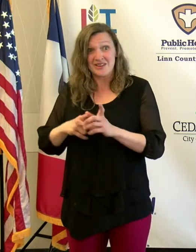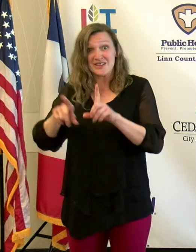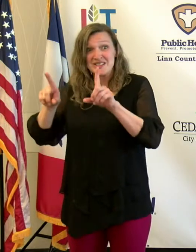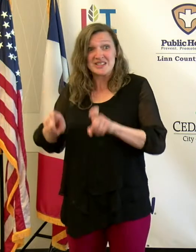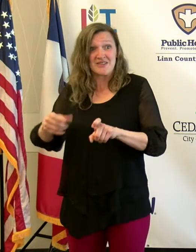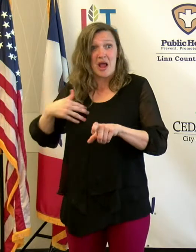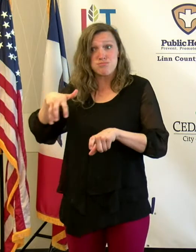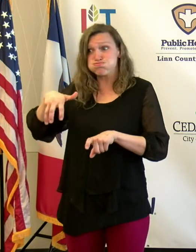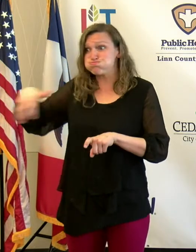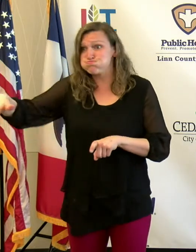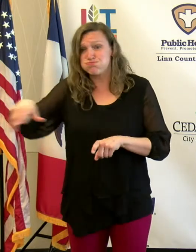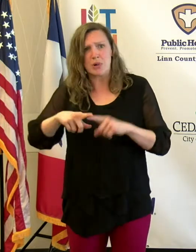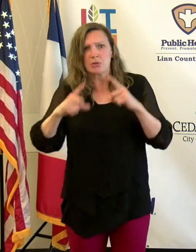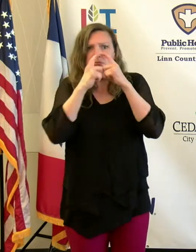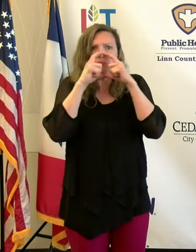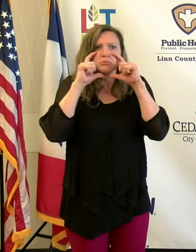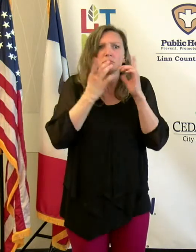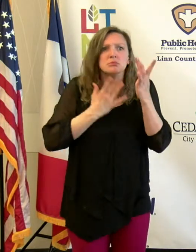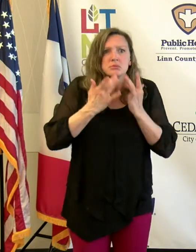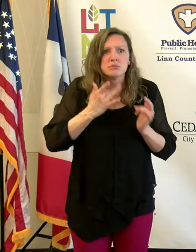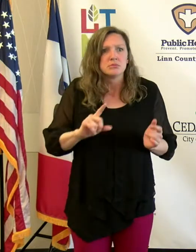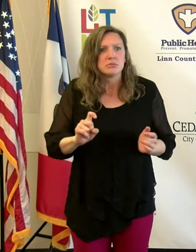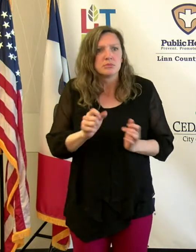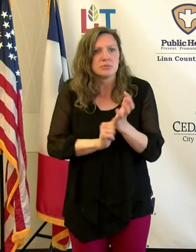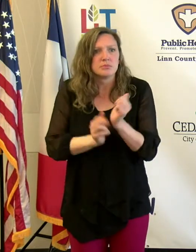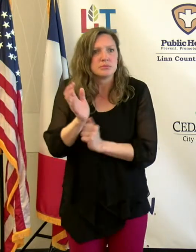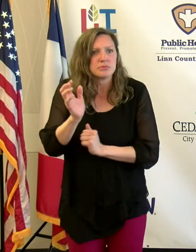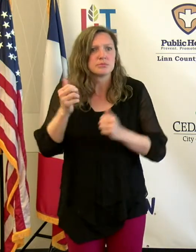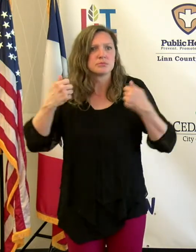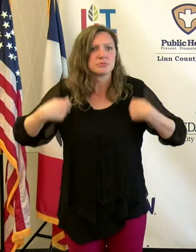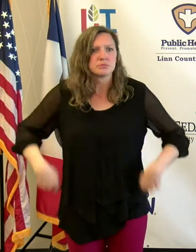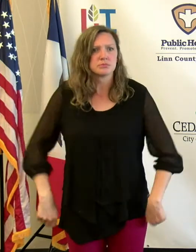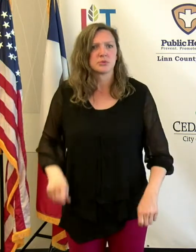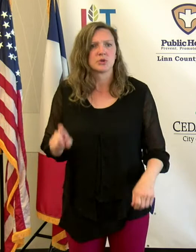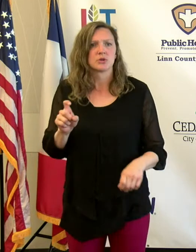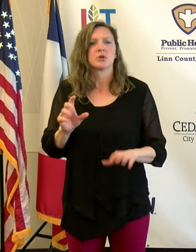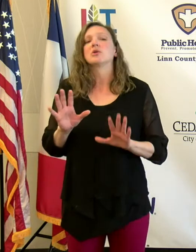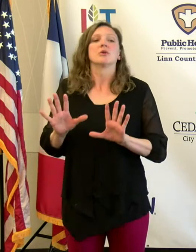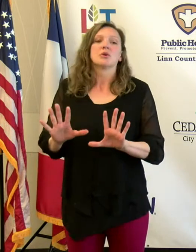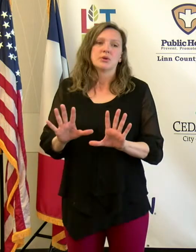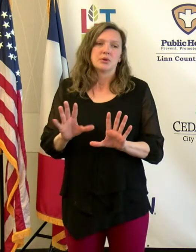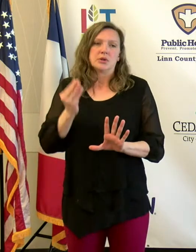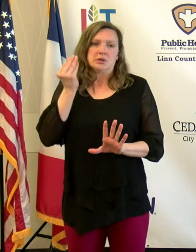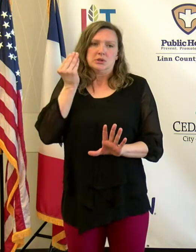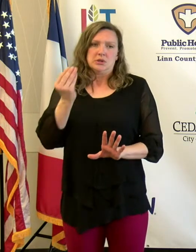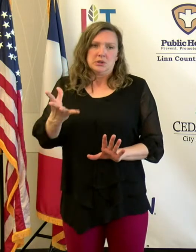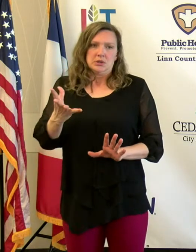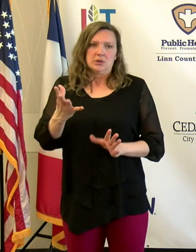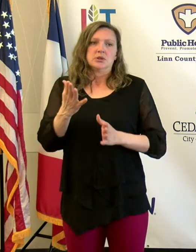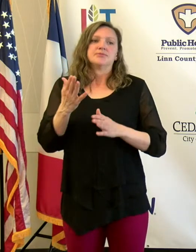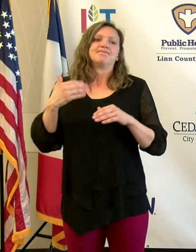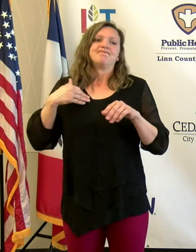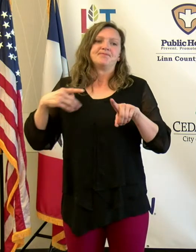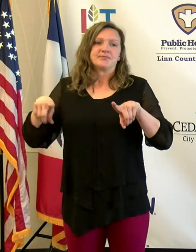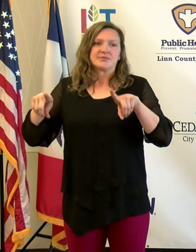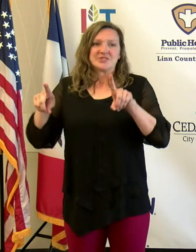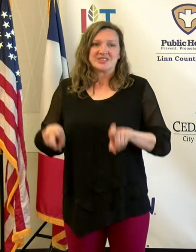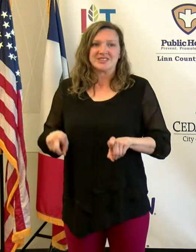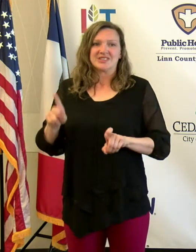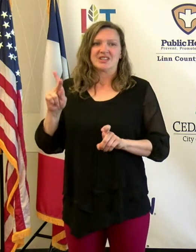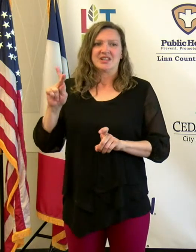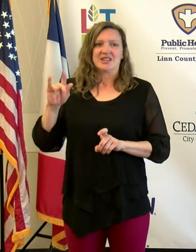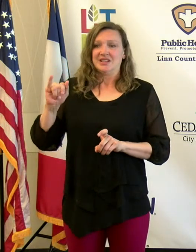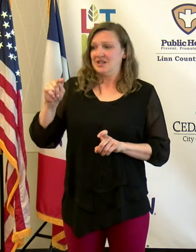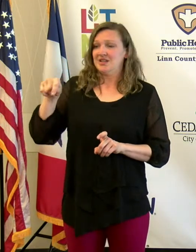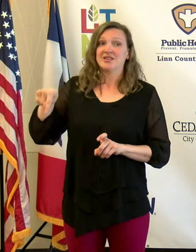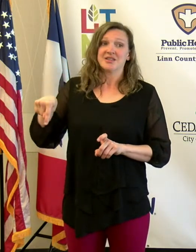also asking about the availability of the test kits. There are different parts of the test kits. You need to make sure that you have enough of the nasal swabs available